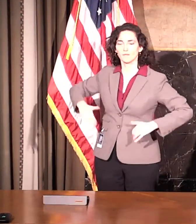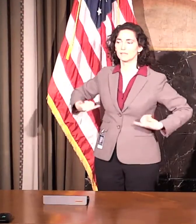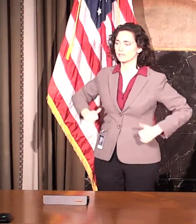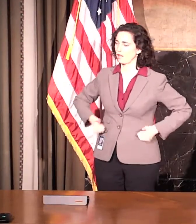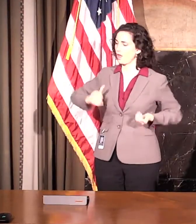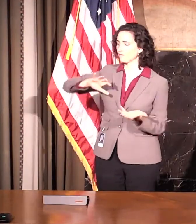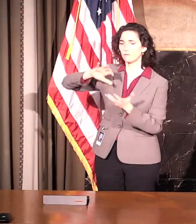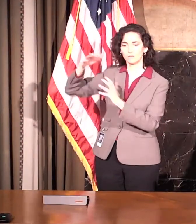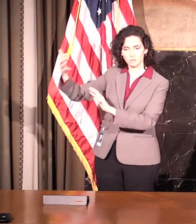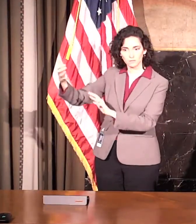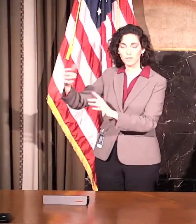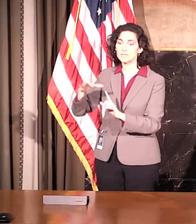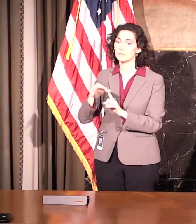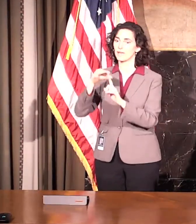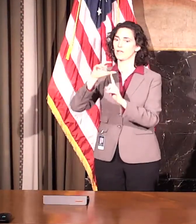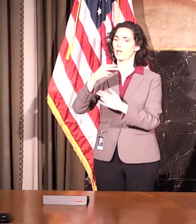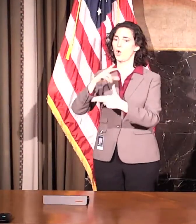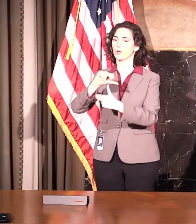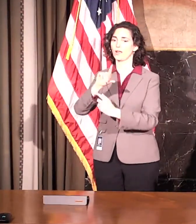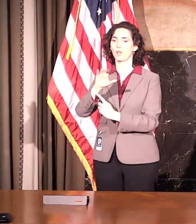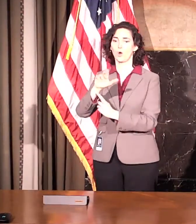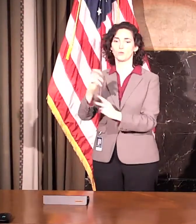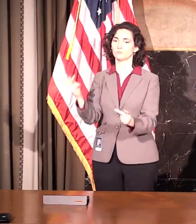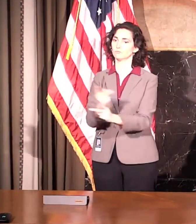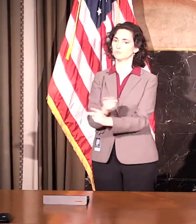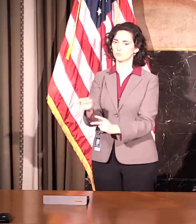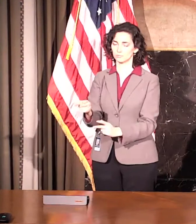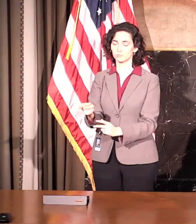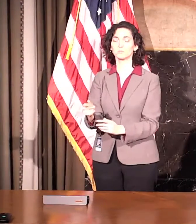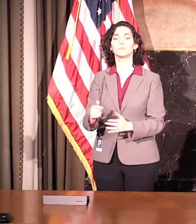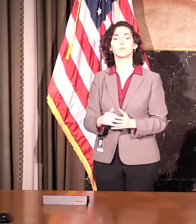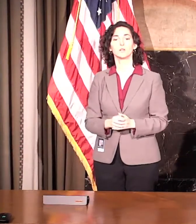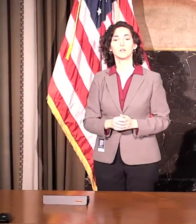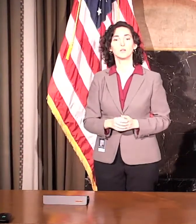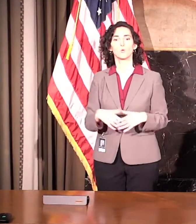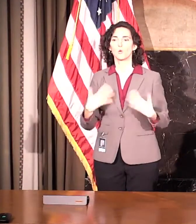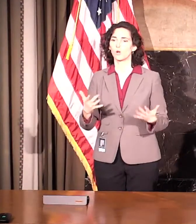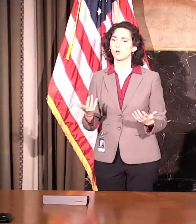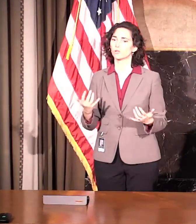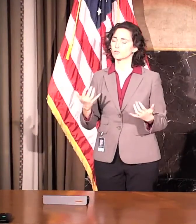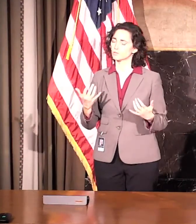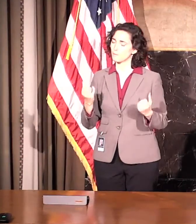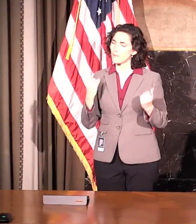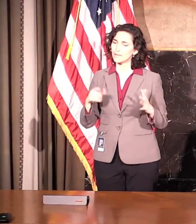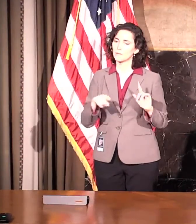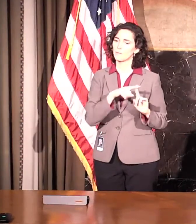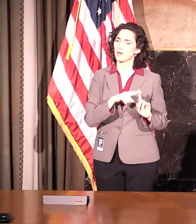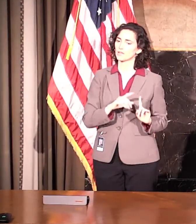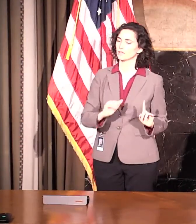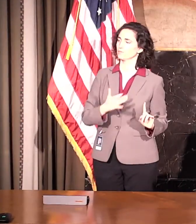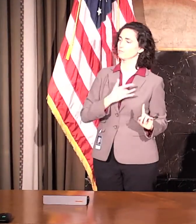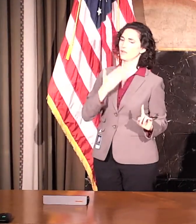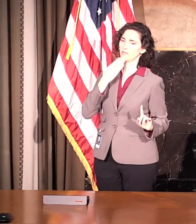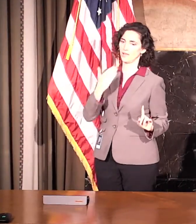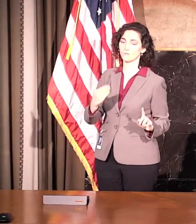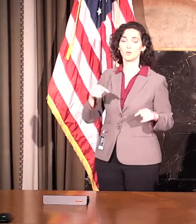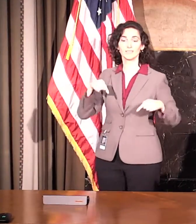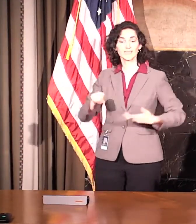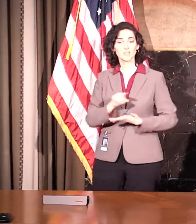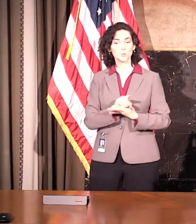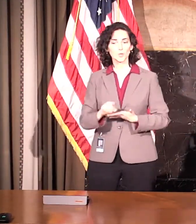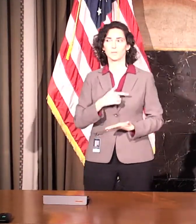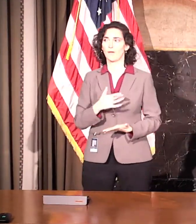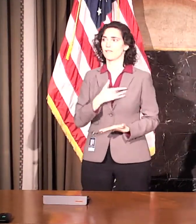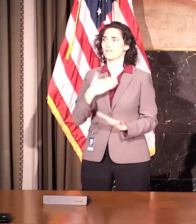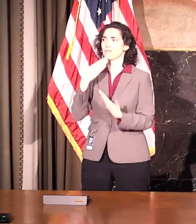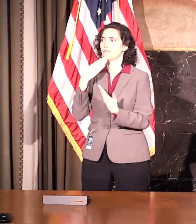hurricanes, especially Hurricane Laura. We have much to be thankful for as well. And this week I am certainly thankful for the